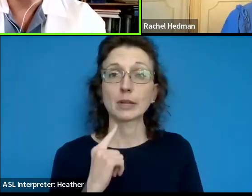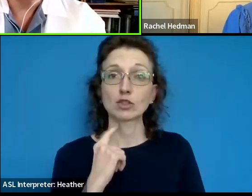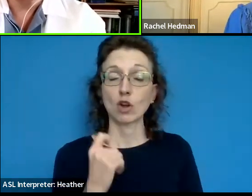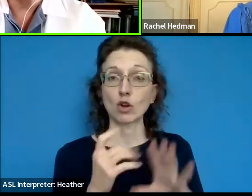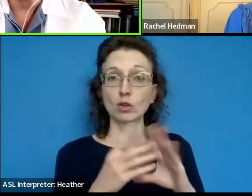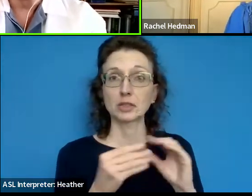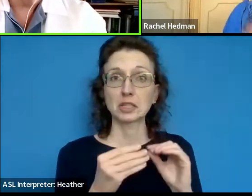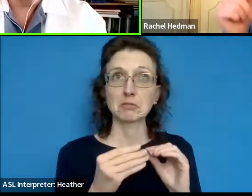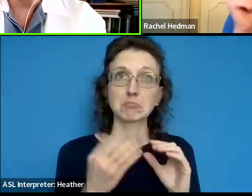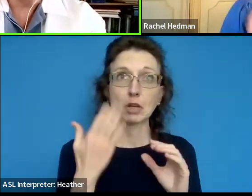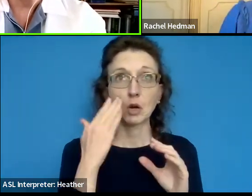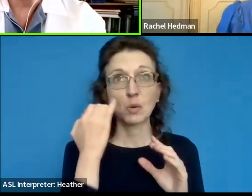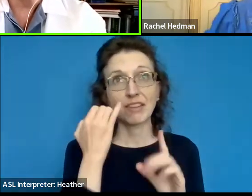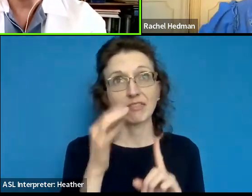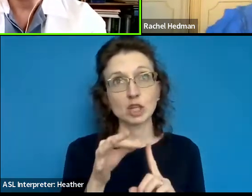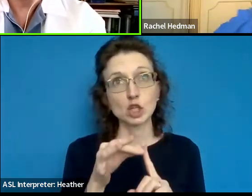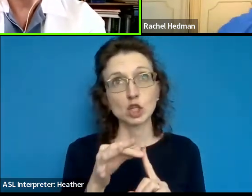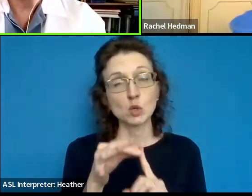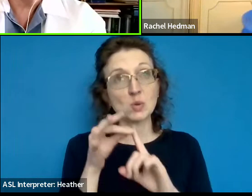unique marker.